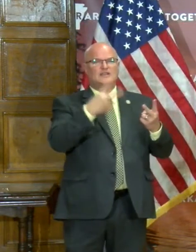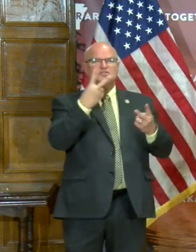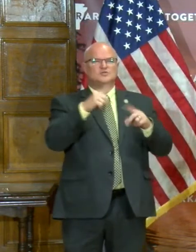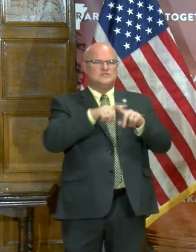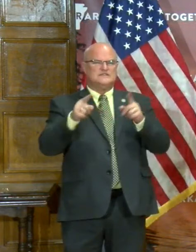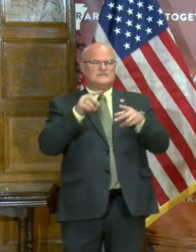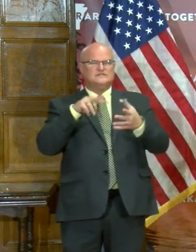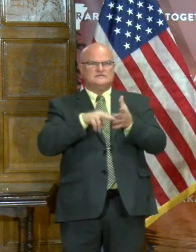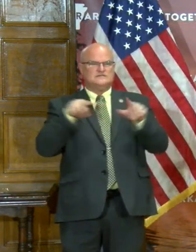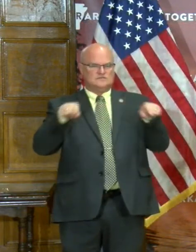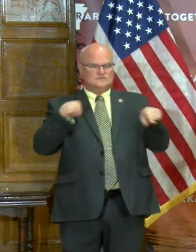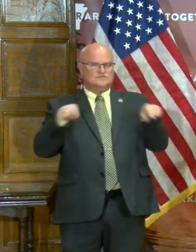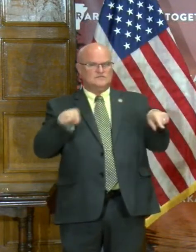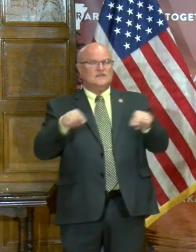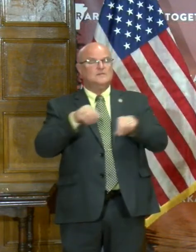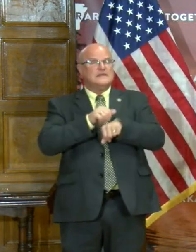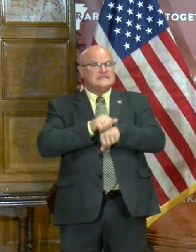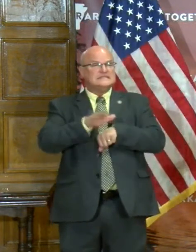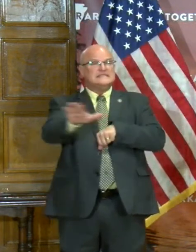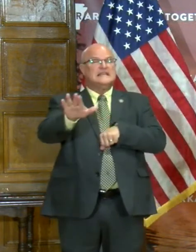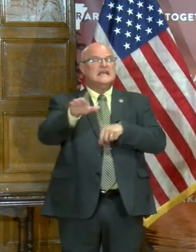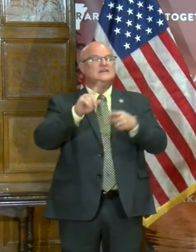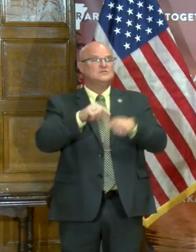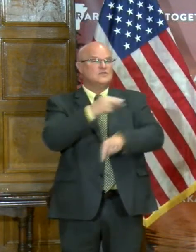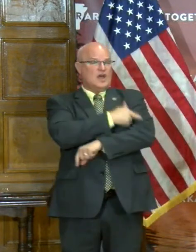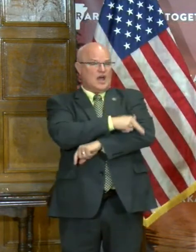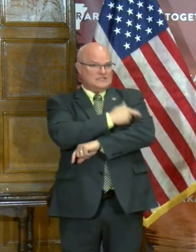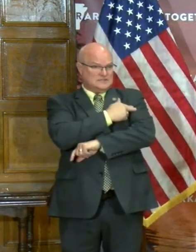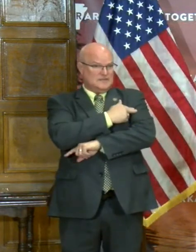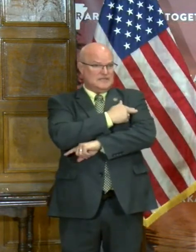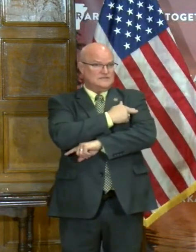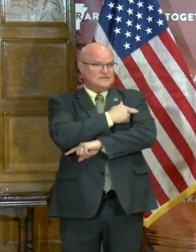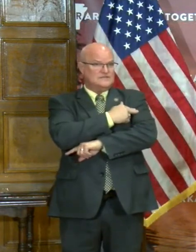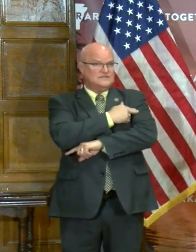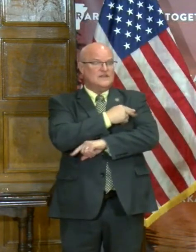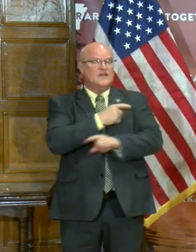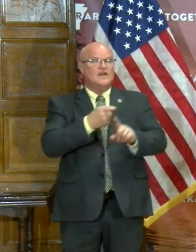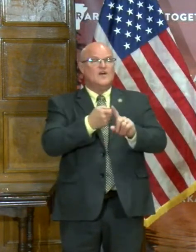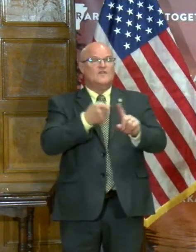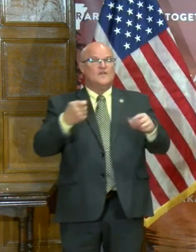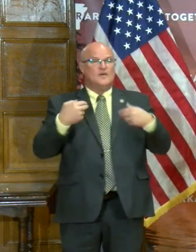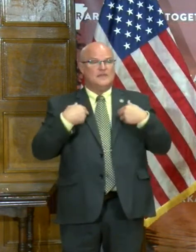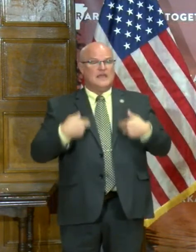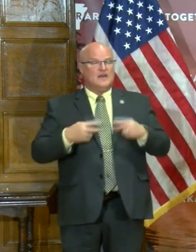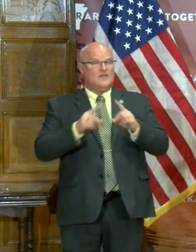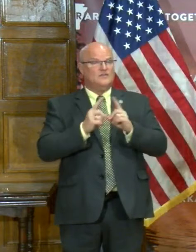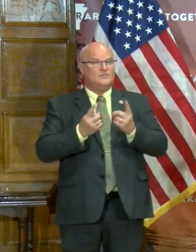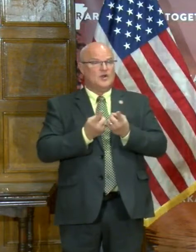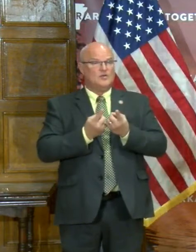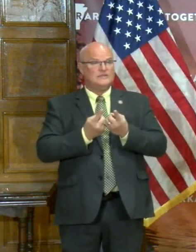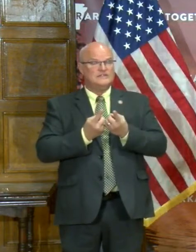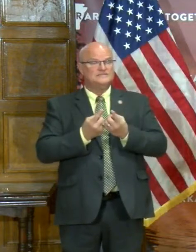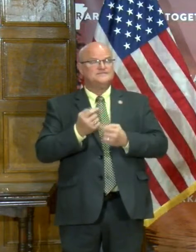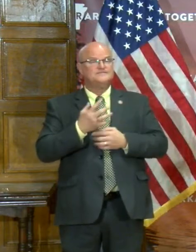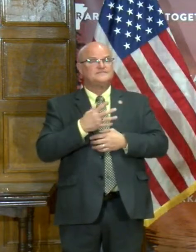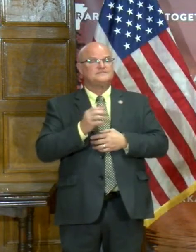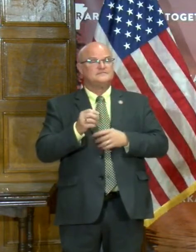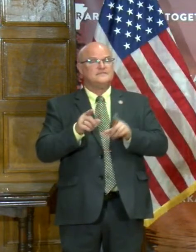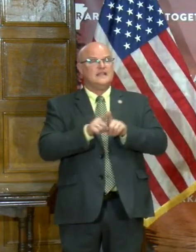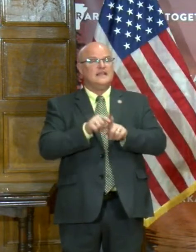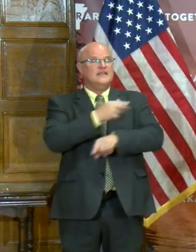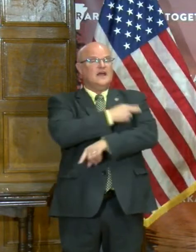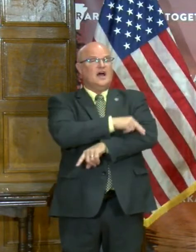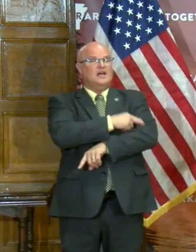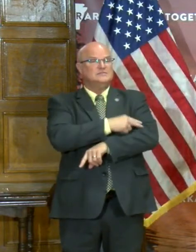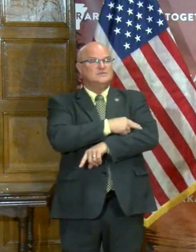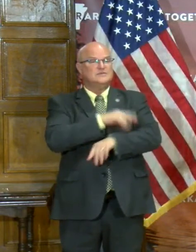talking about. These are being sent out to the hospitals from the health departments and as the